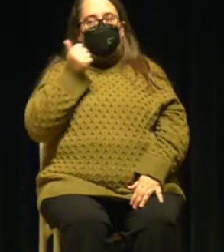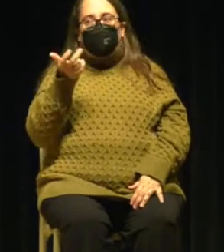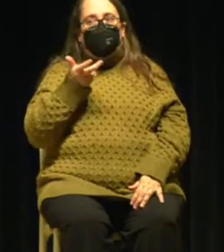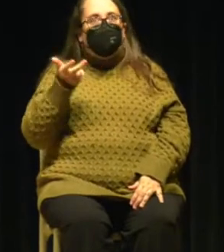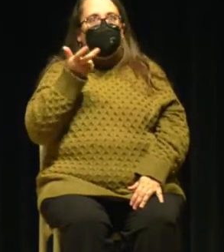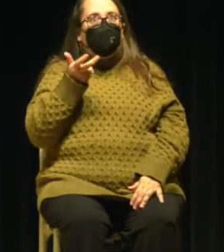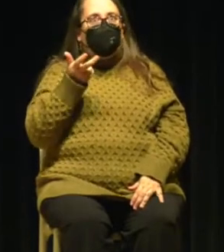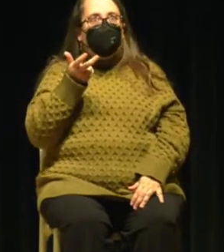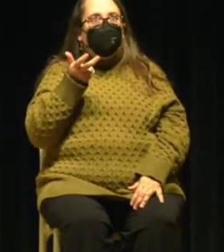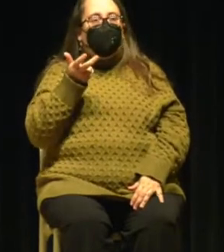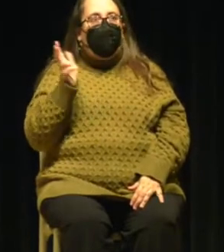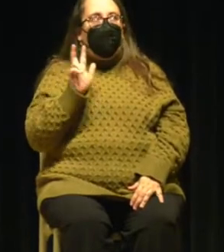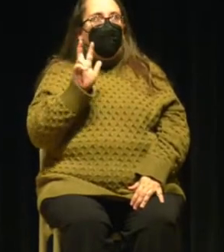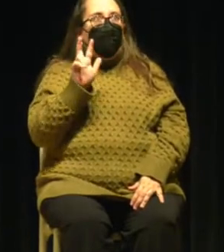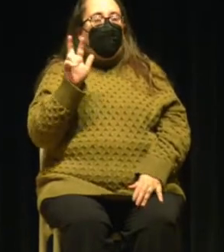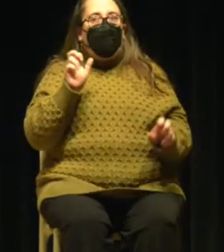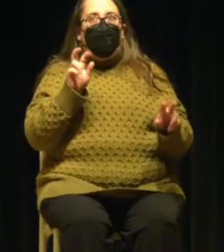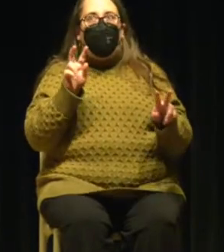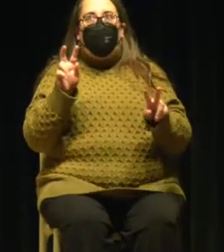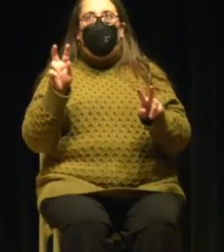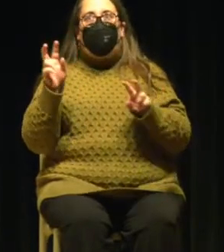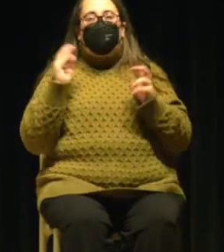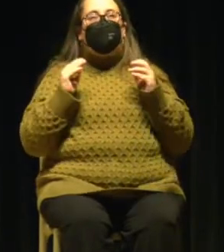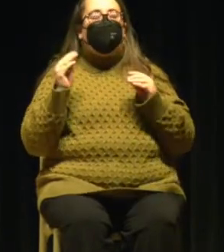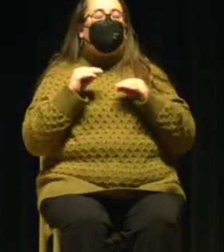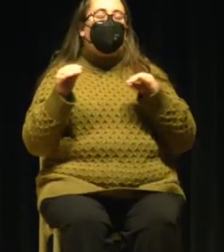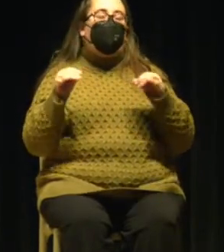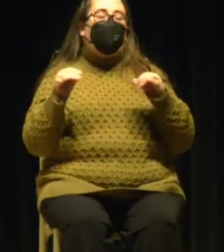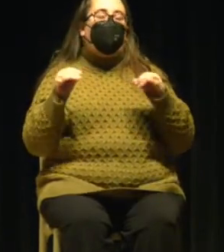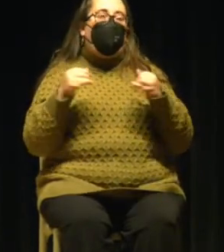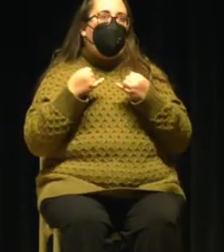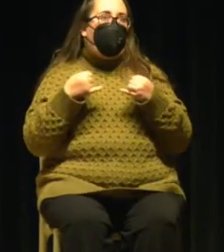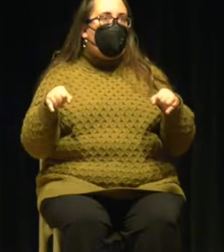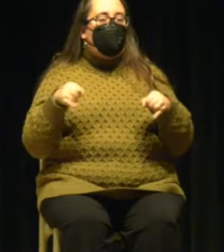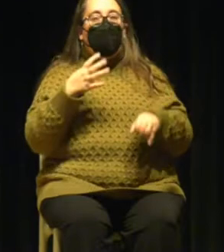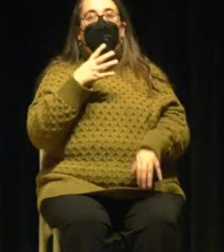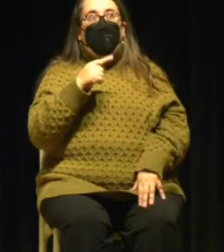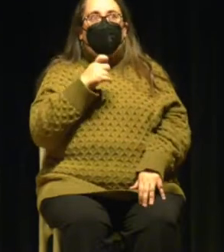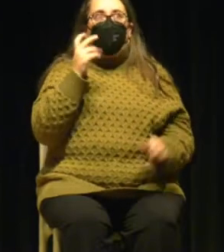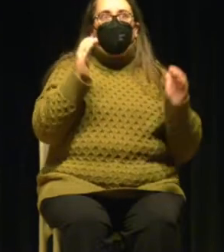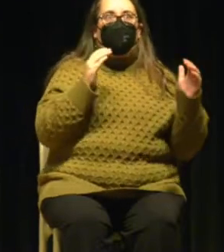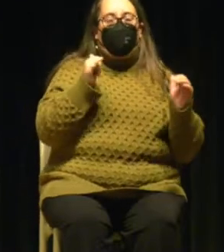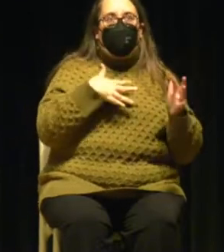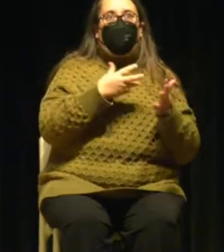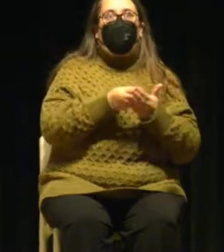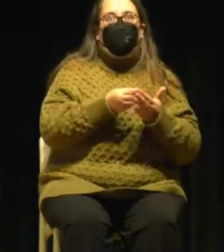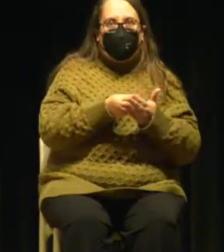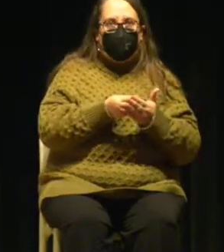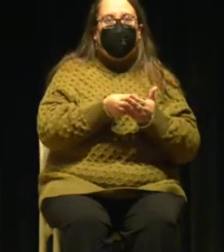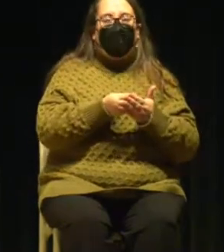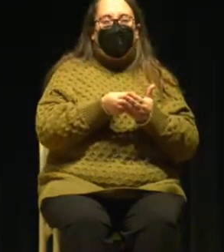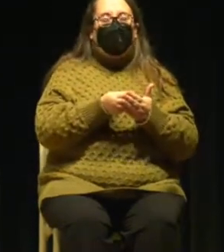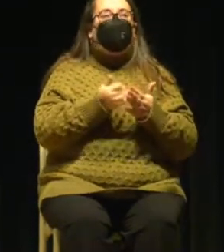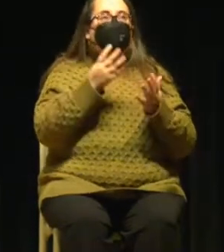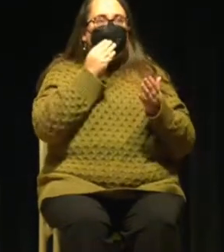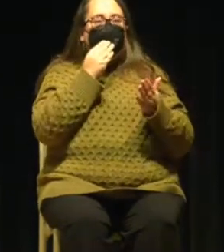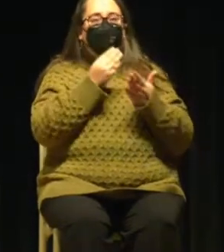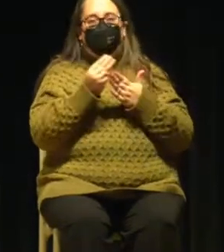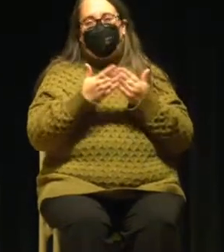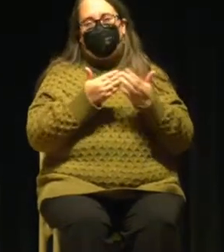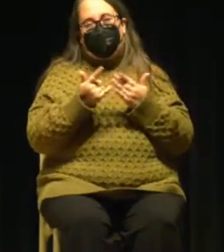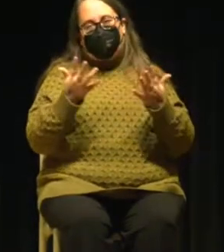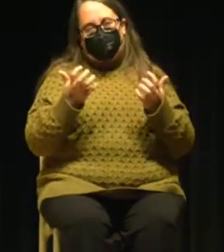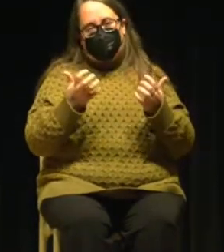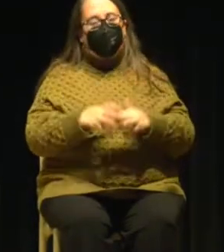kids loose in a candy store and no boundaries, and you know, and they're adults and they have money, so they can like eat and buy whatever